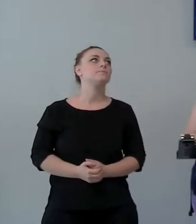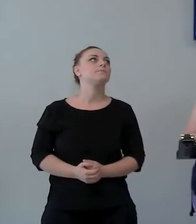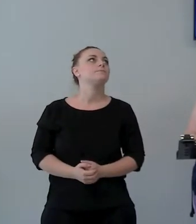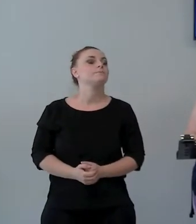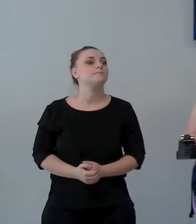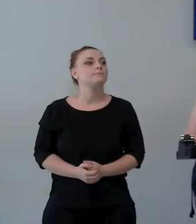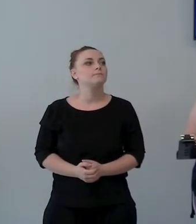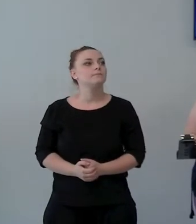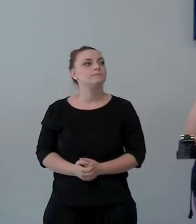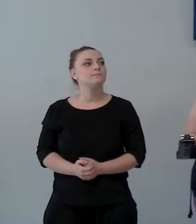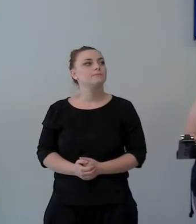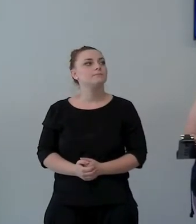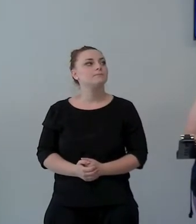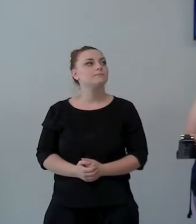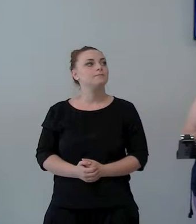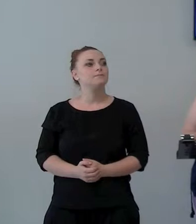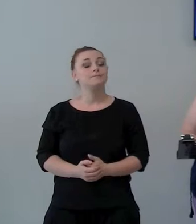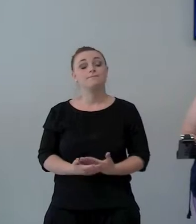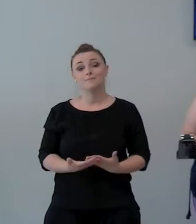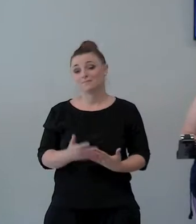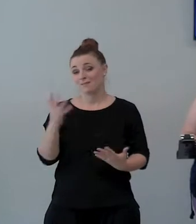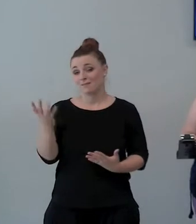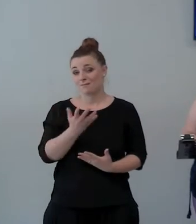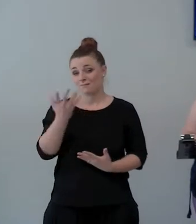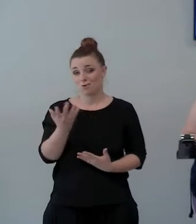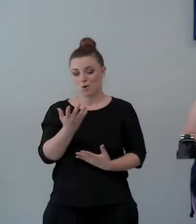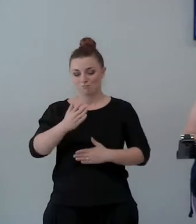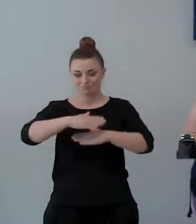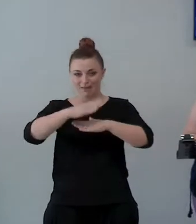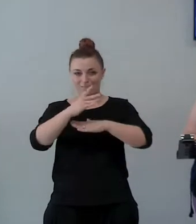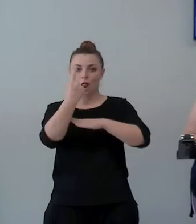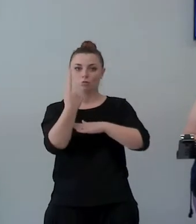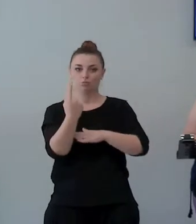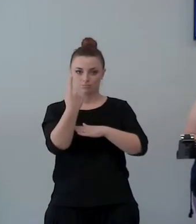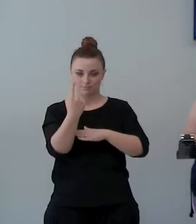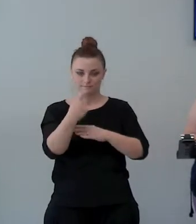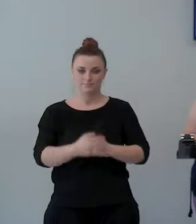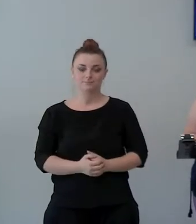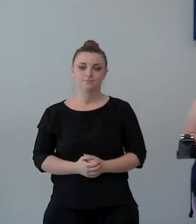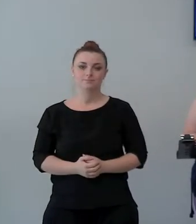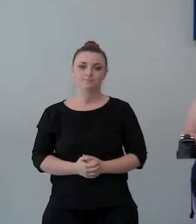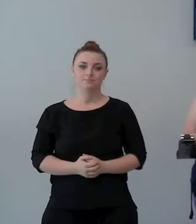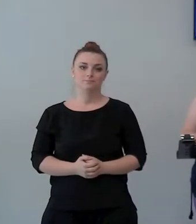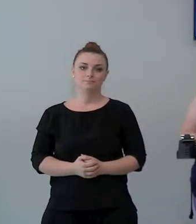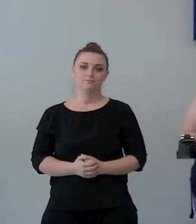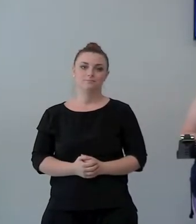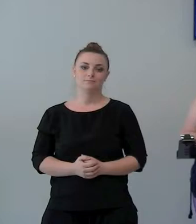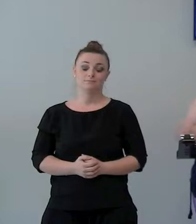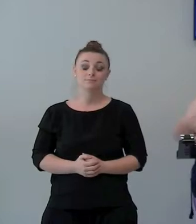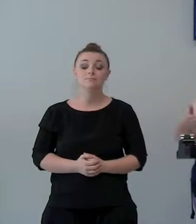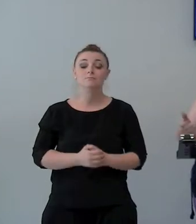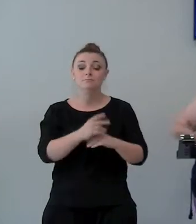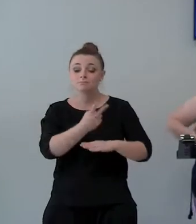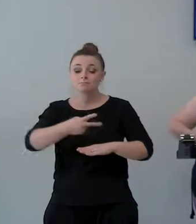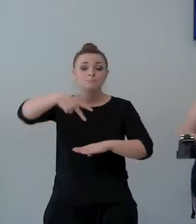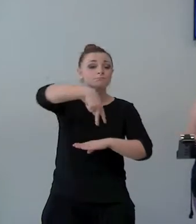2 or 3 hours and then she wakes up. A lunedì mattina. At 1 o'clock in the morning. Si alza,